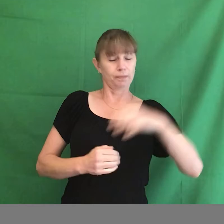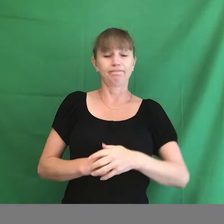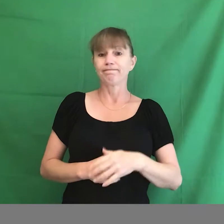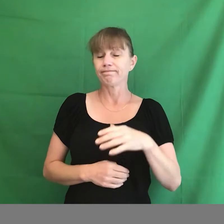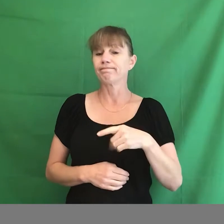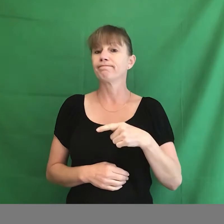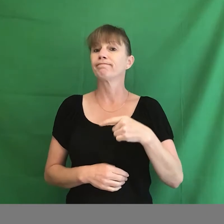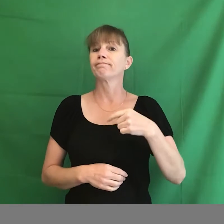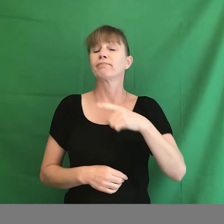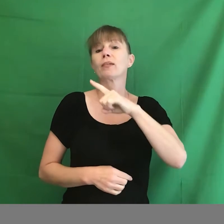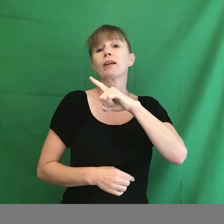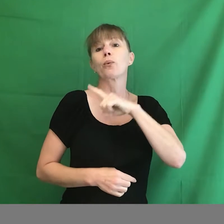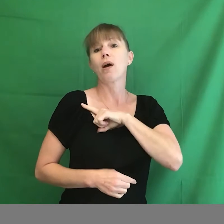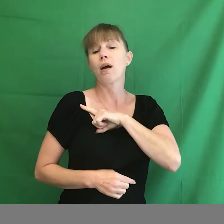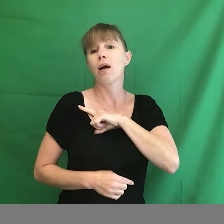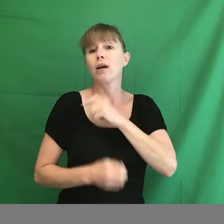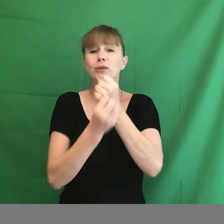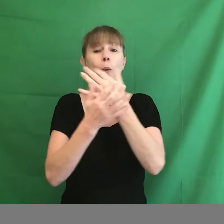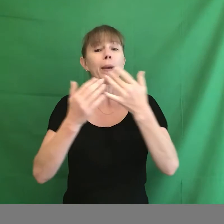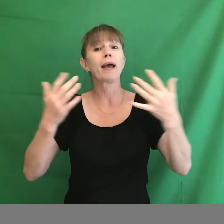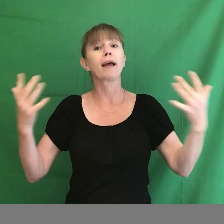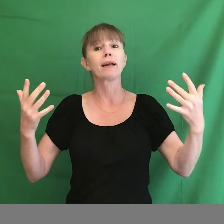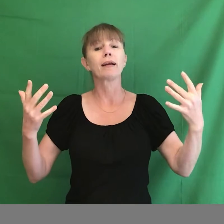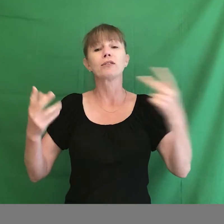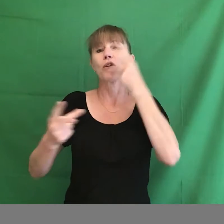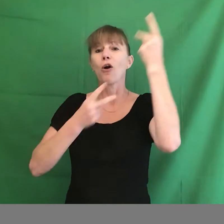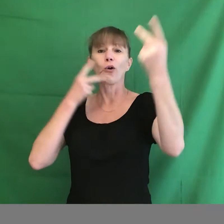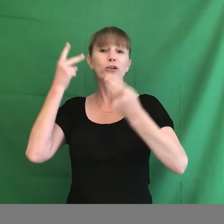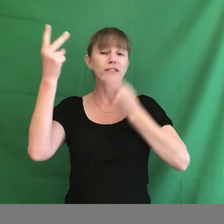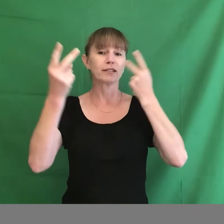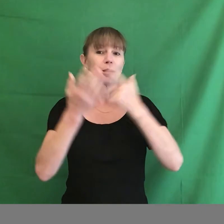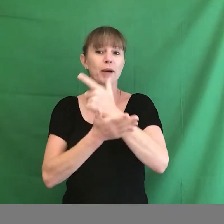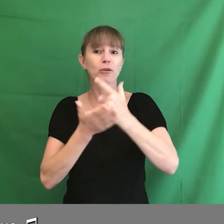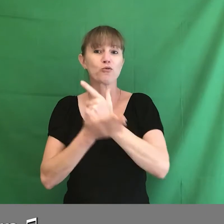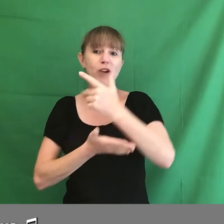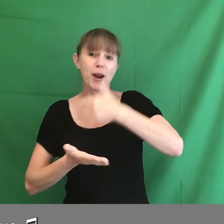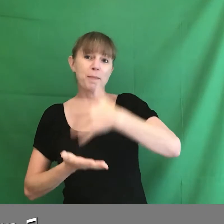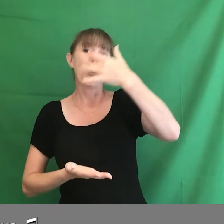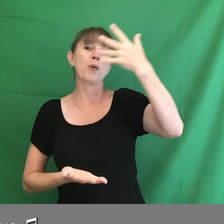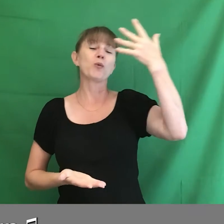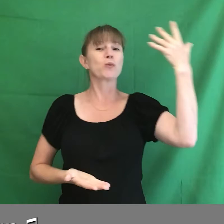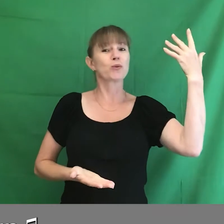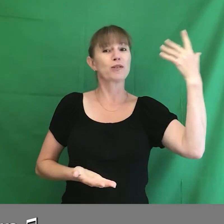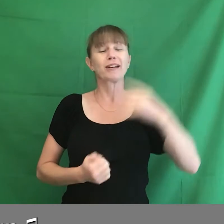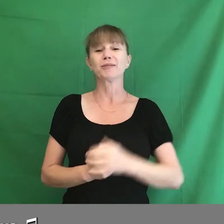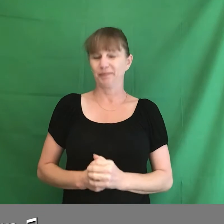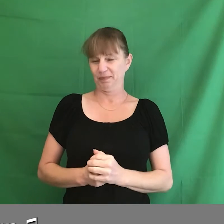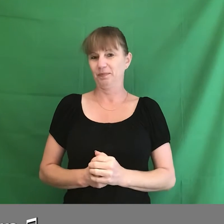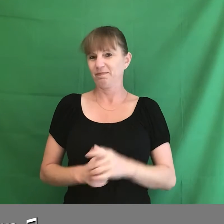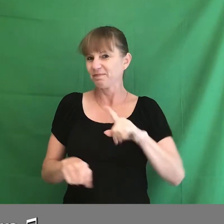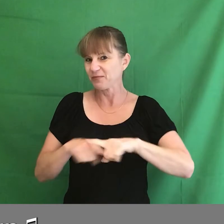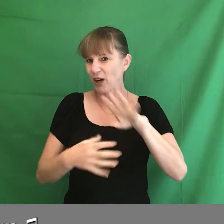it goes, why are there so many songs about